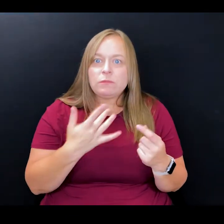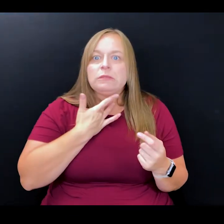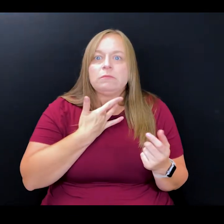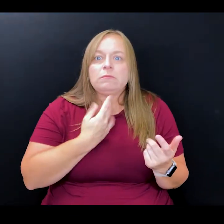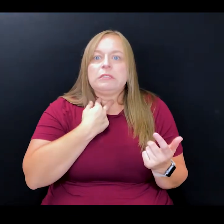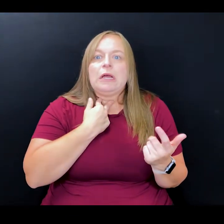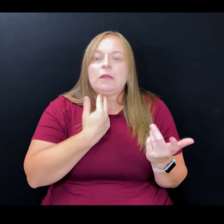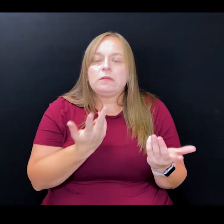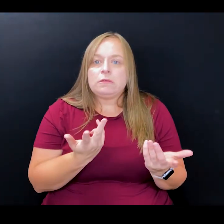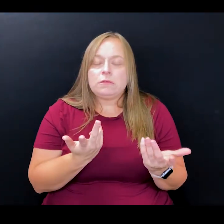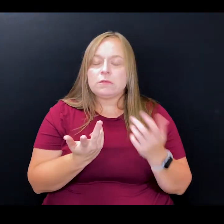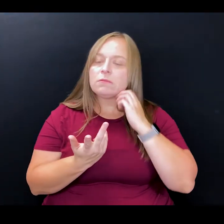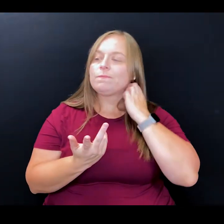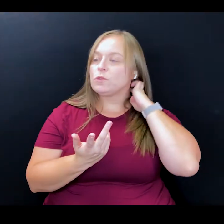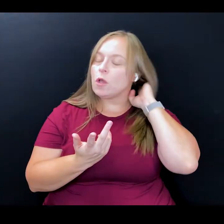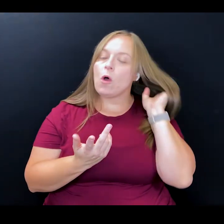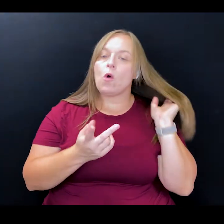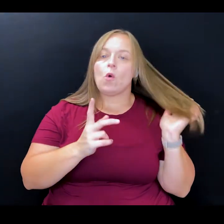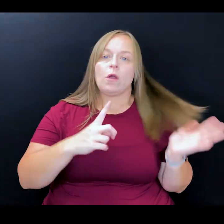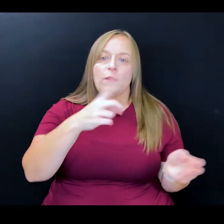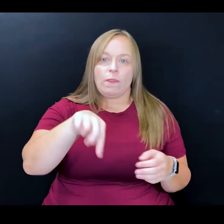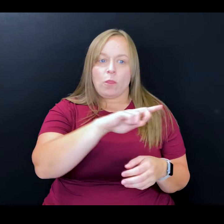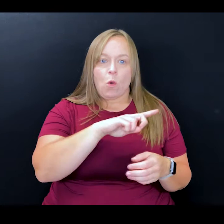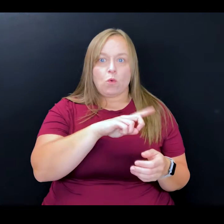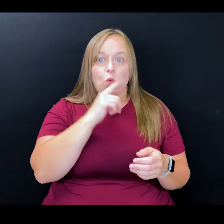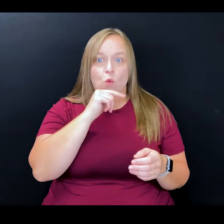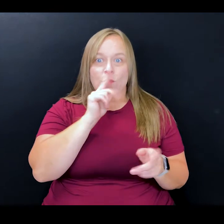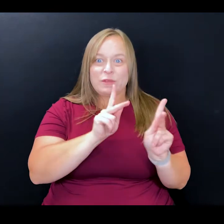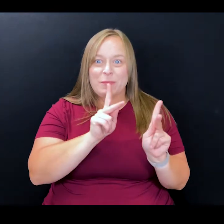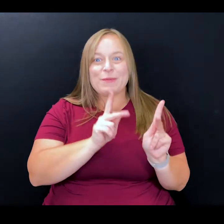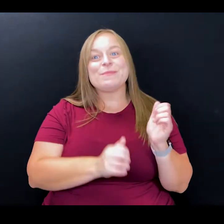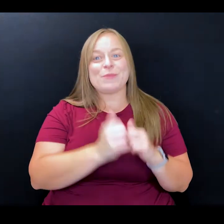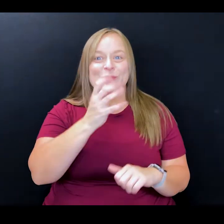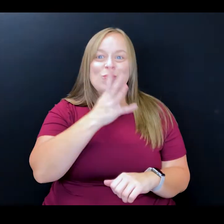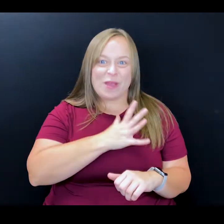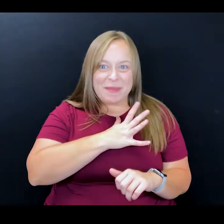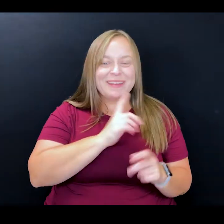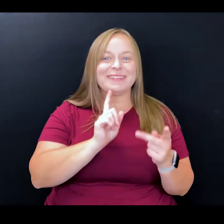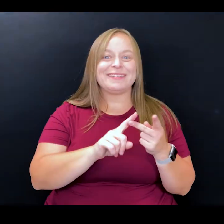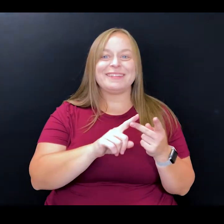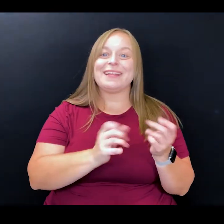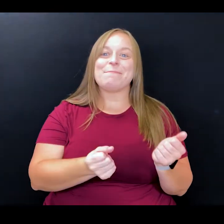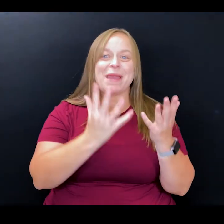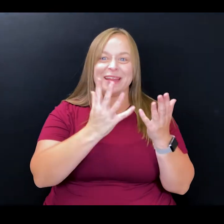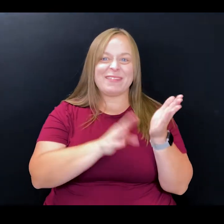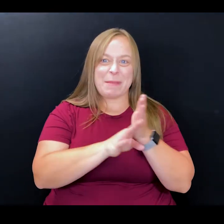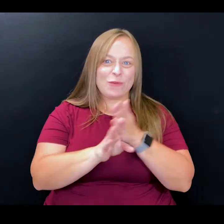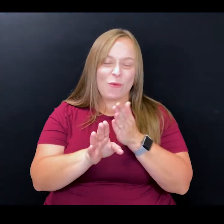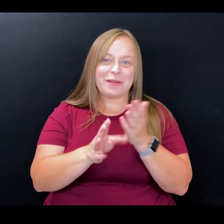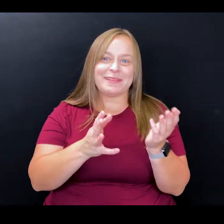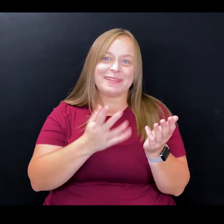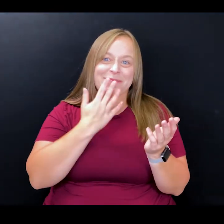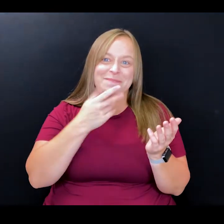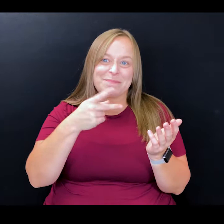may be. And so, and those, who do you think those are? Mostly women, many of them